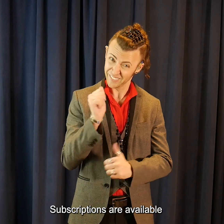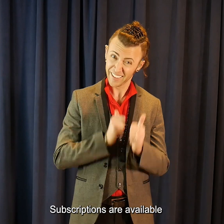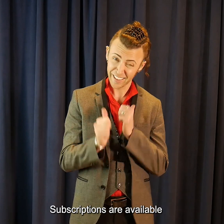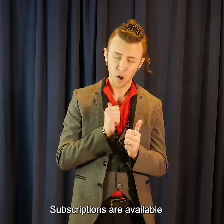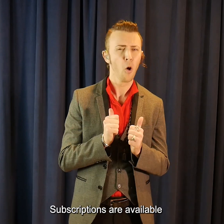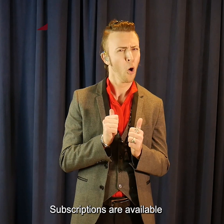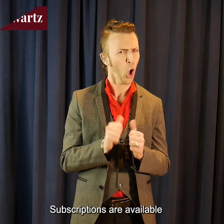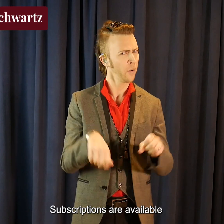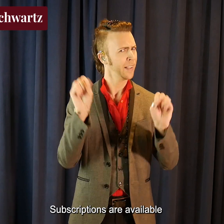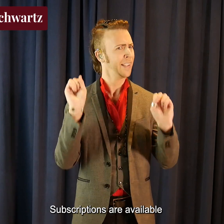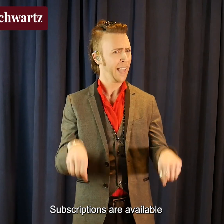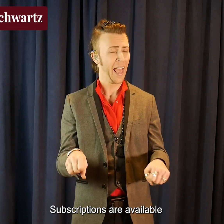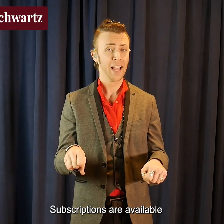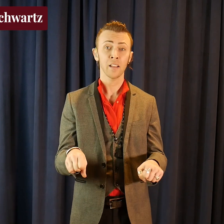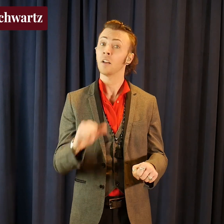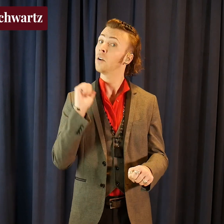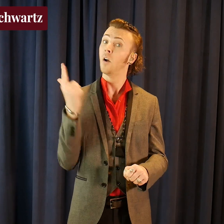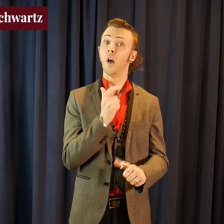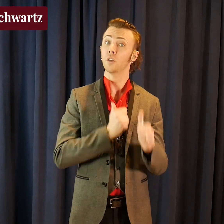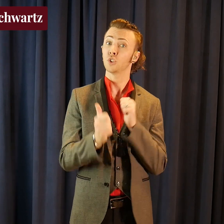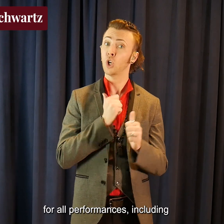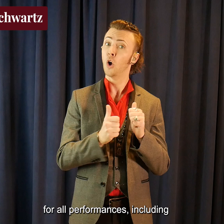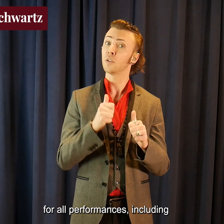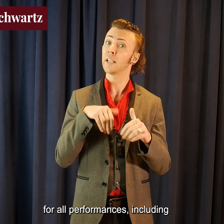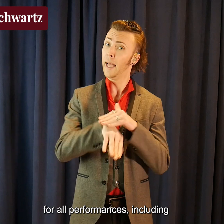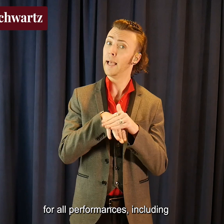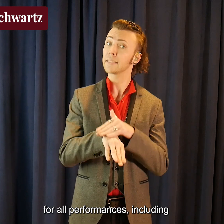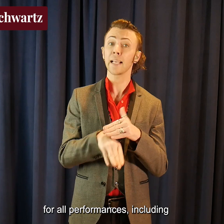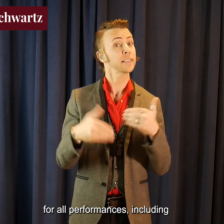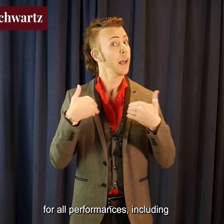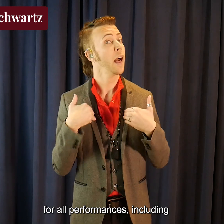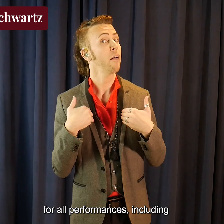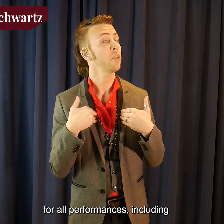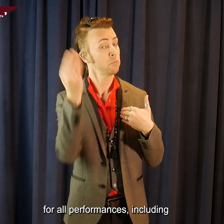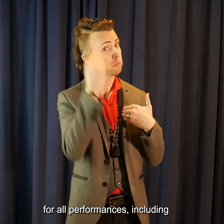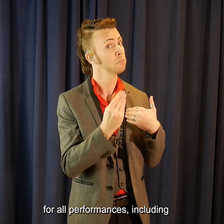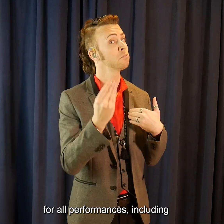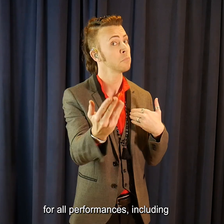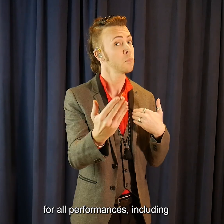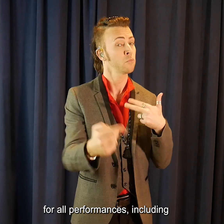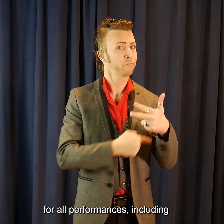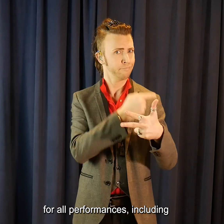Subscriptions are available for all performances, including